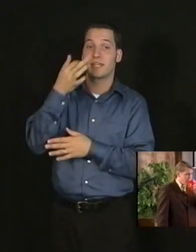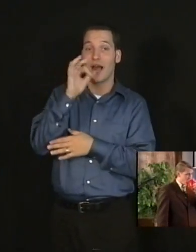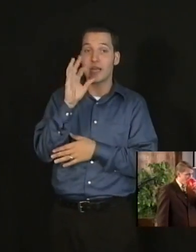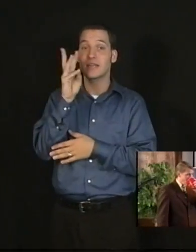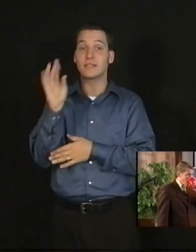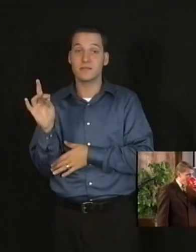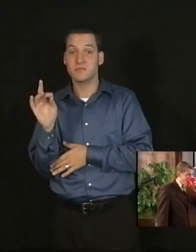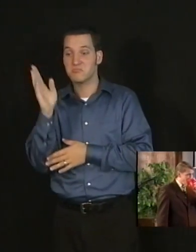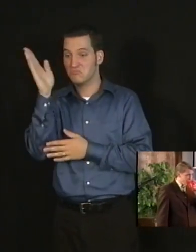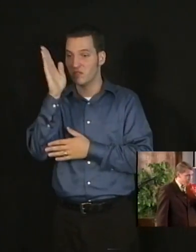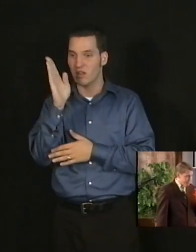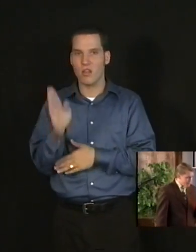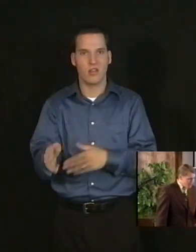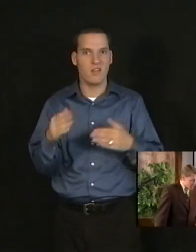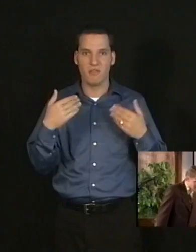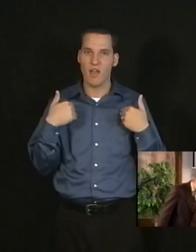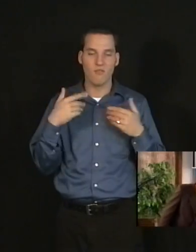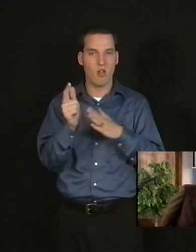creation.